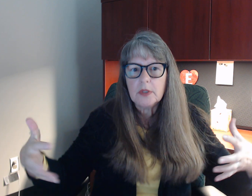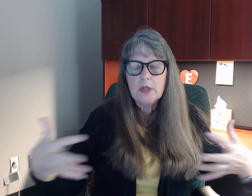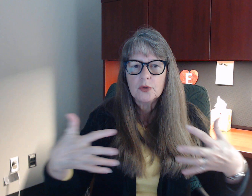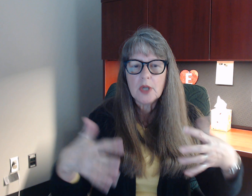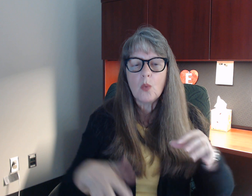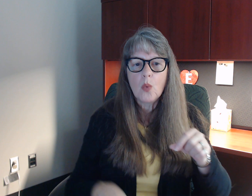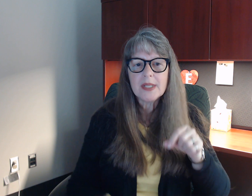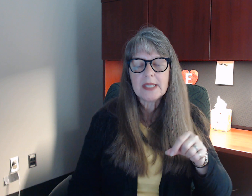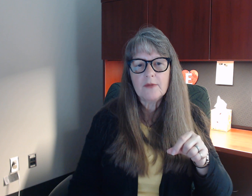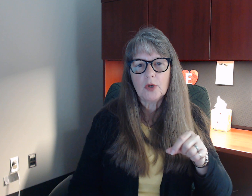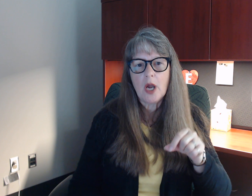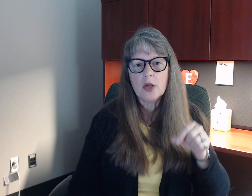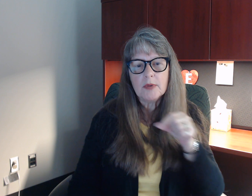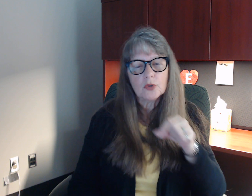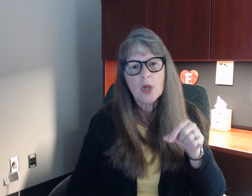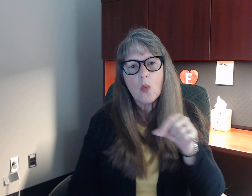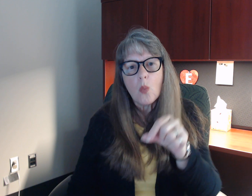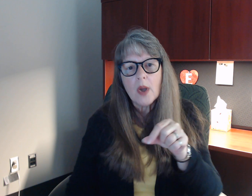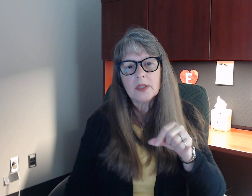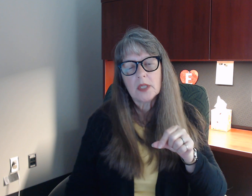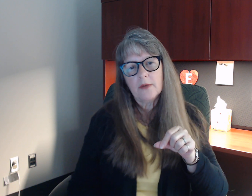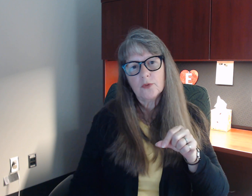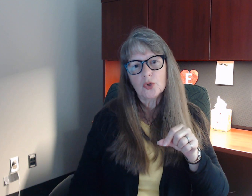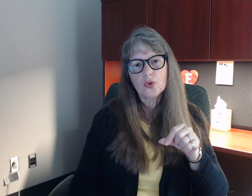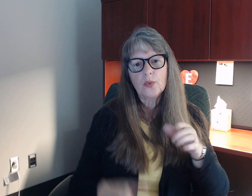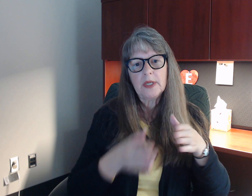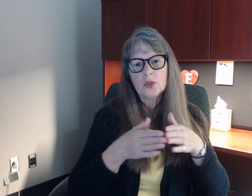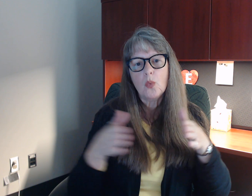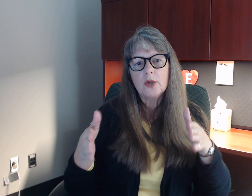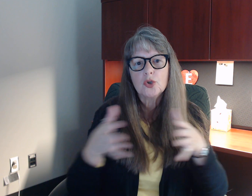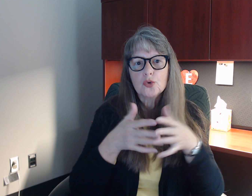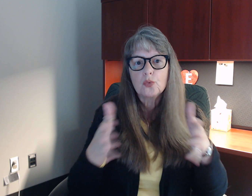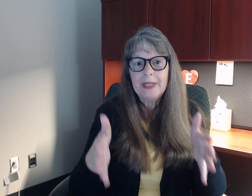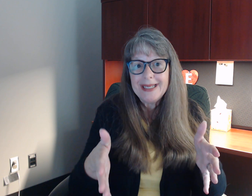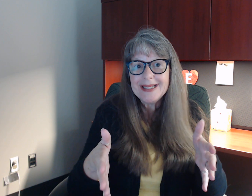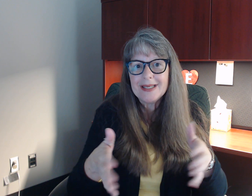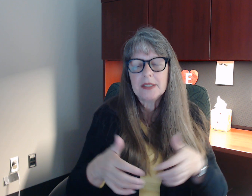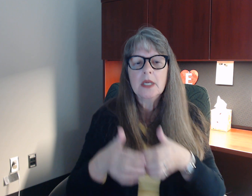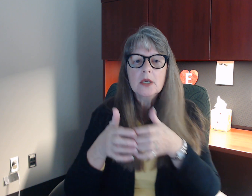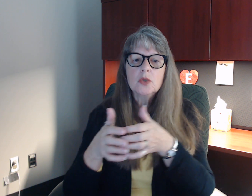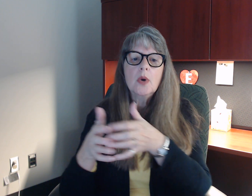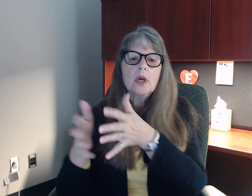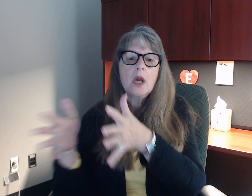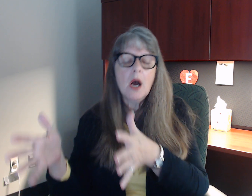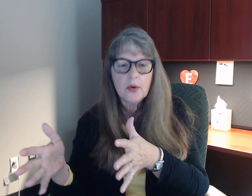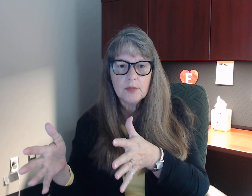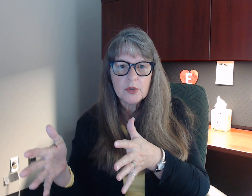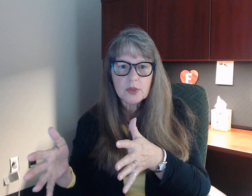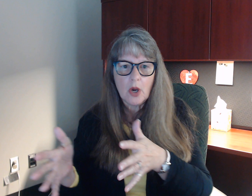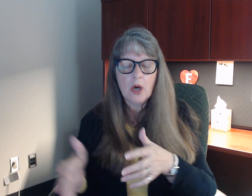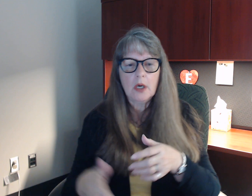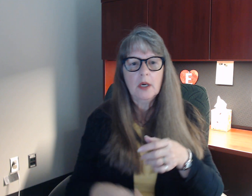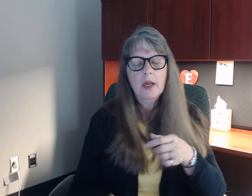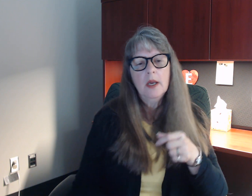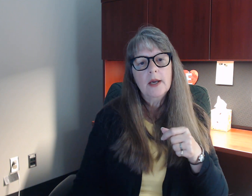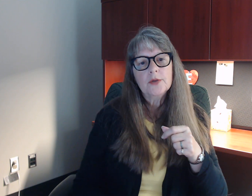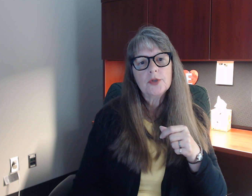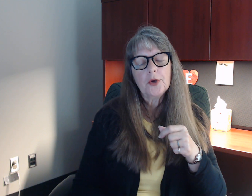there's not one sign for condiment. There's not one sign for jewelry. It's what jewelry is. It's what condiments are.